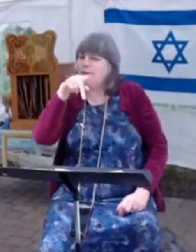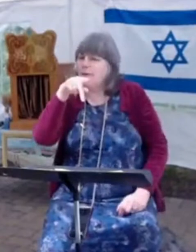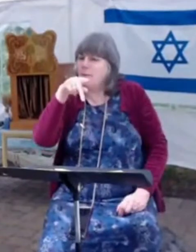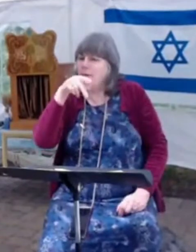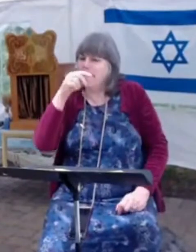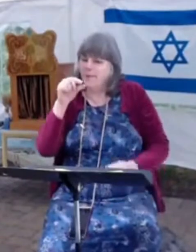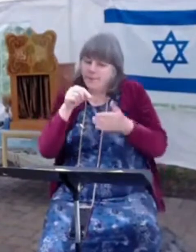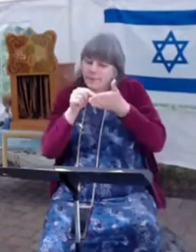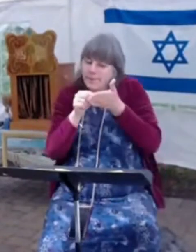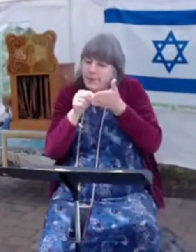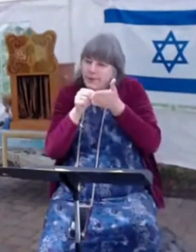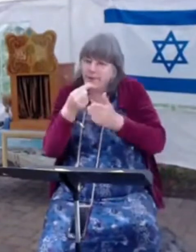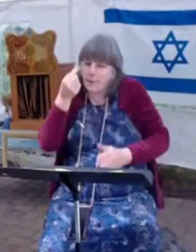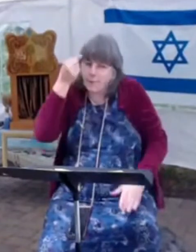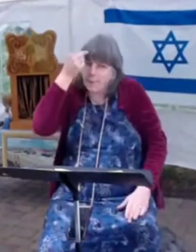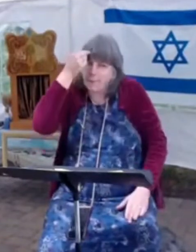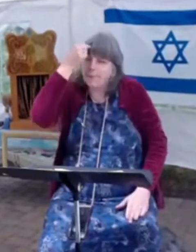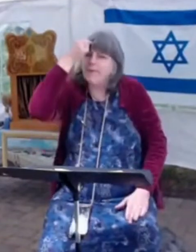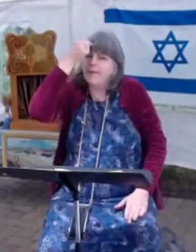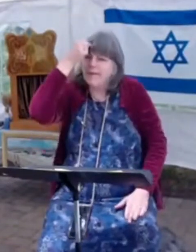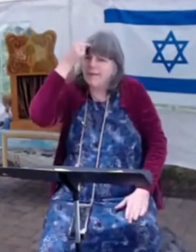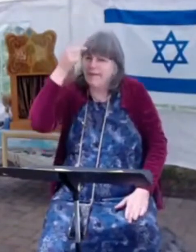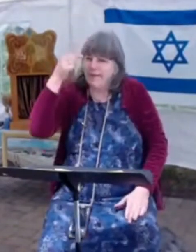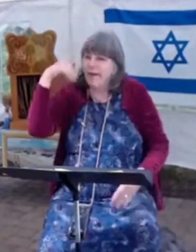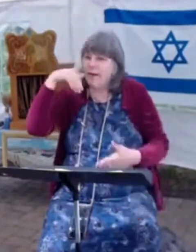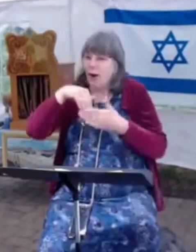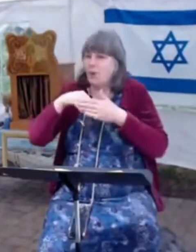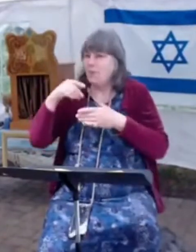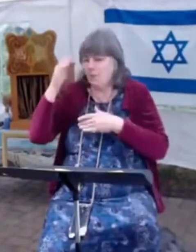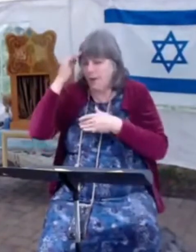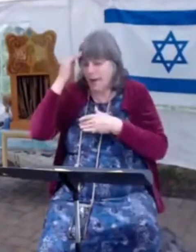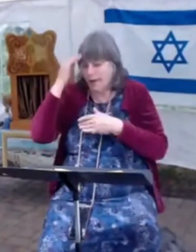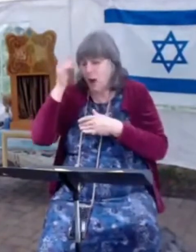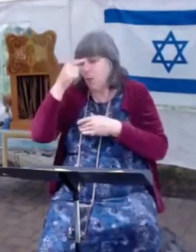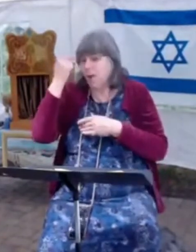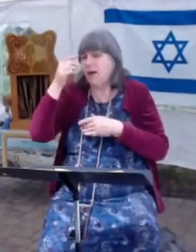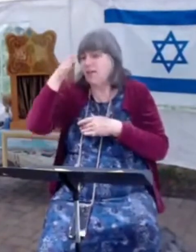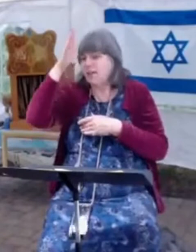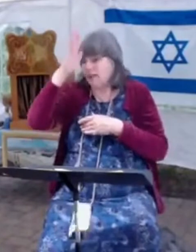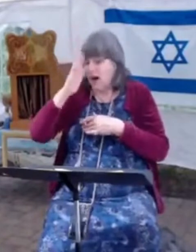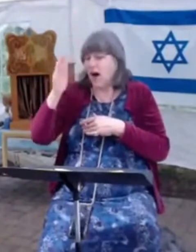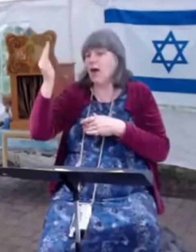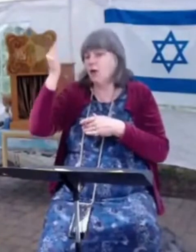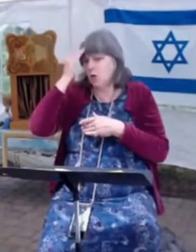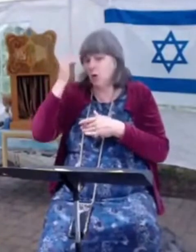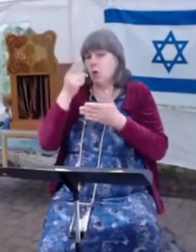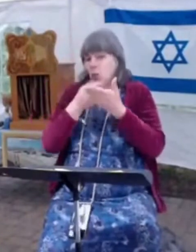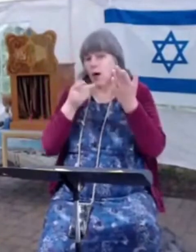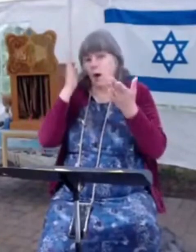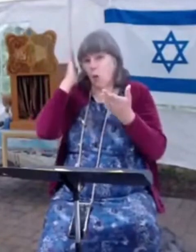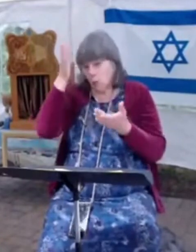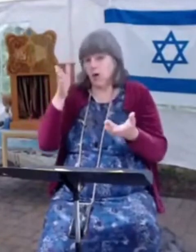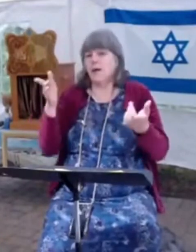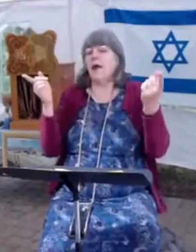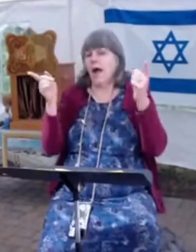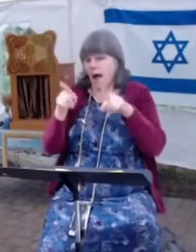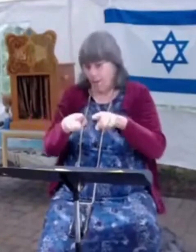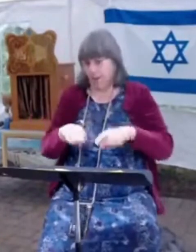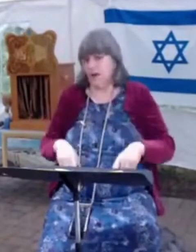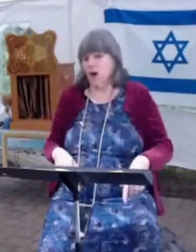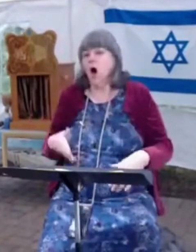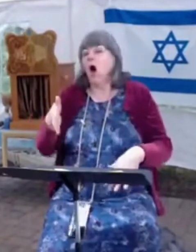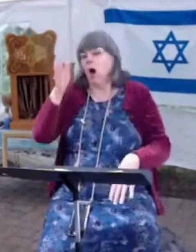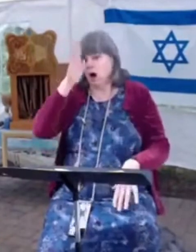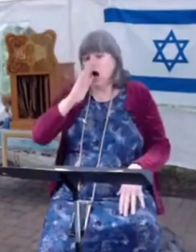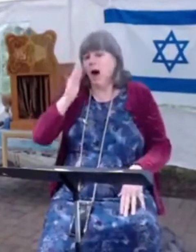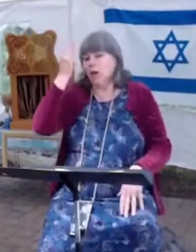better of us. And Hashem knew that would happen. We disobeyed, lost heaven on earth.